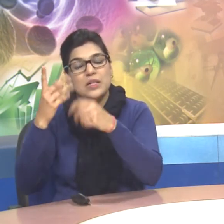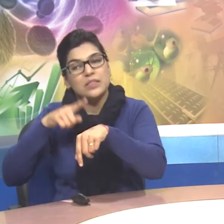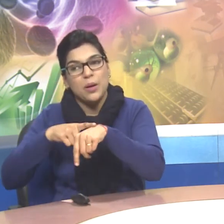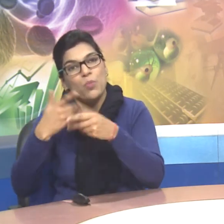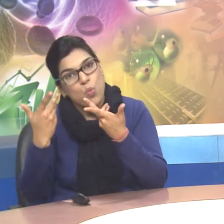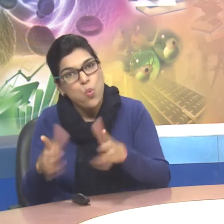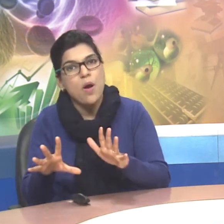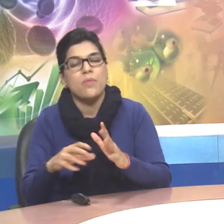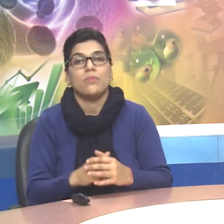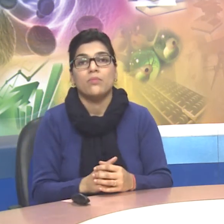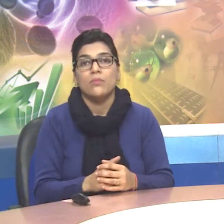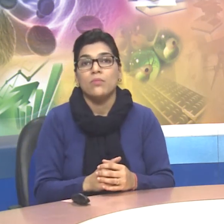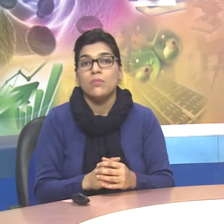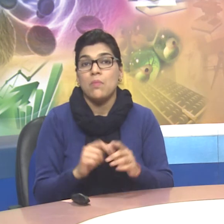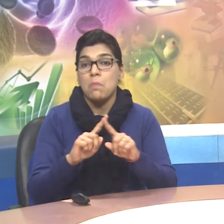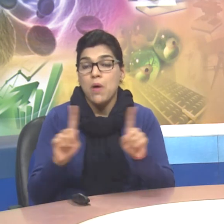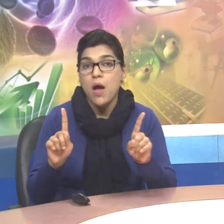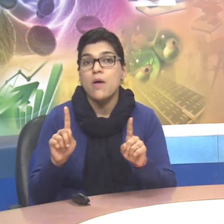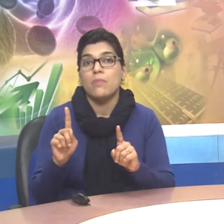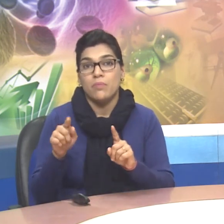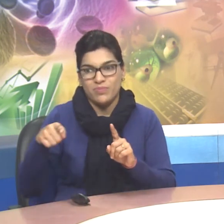and again. My aunt's